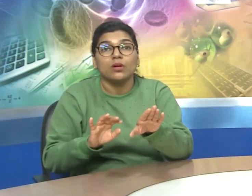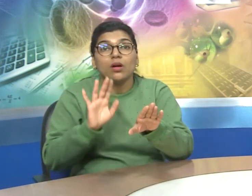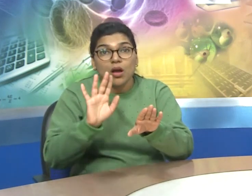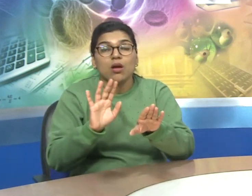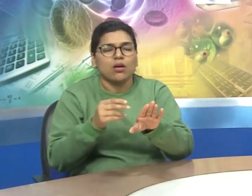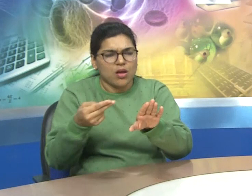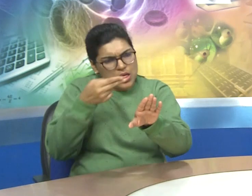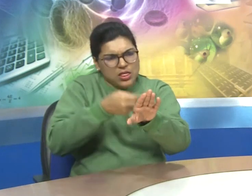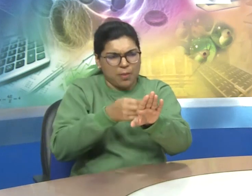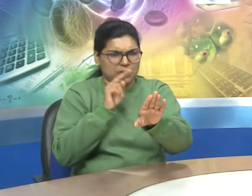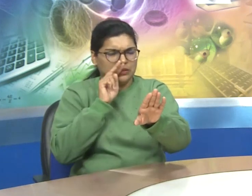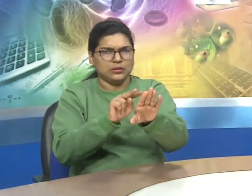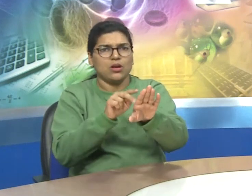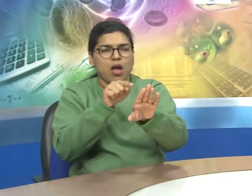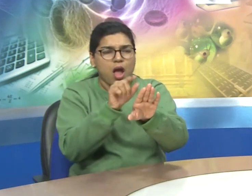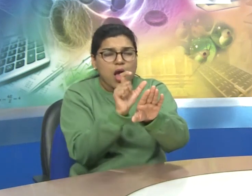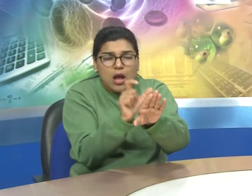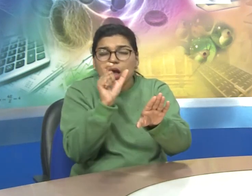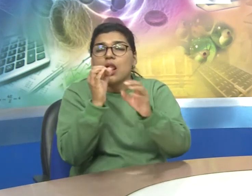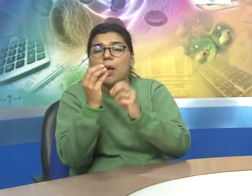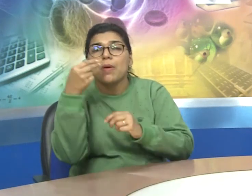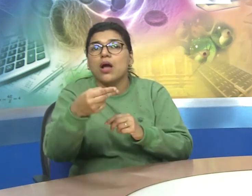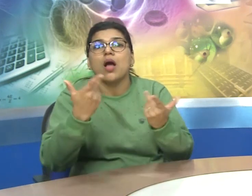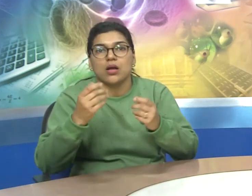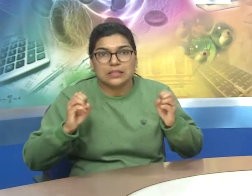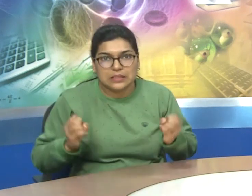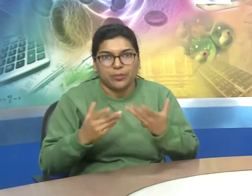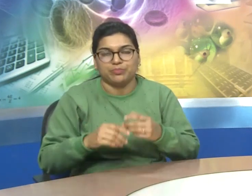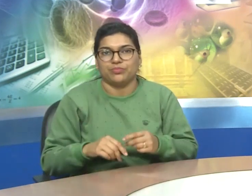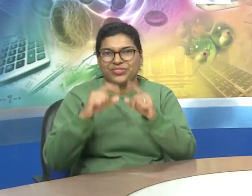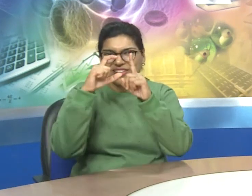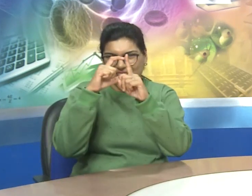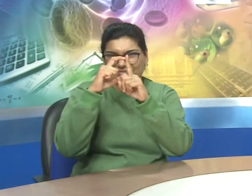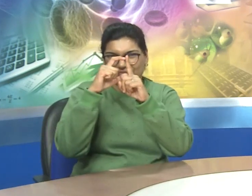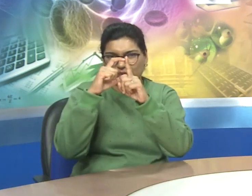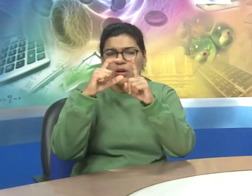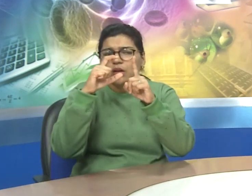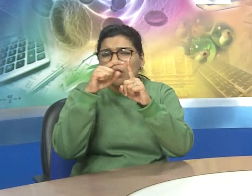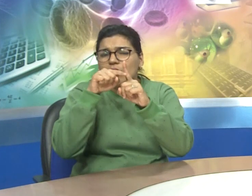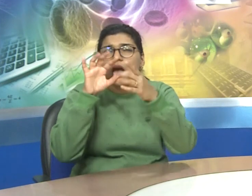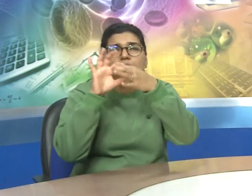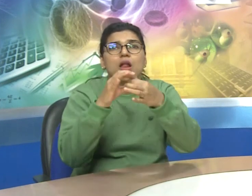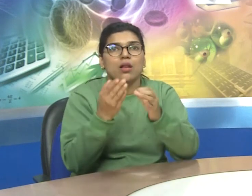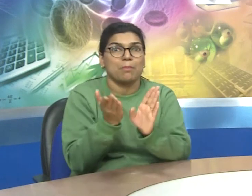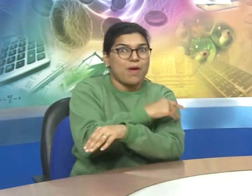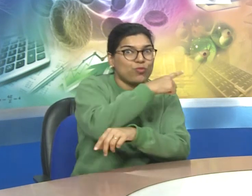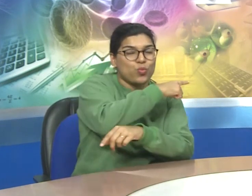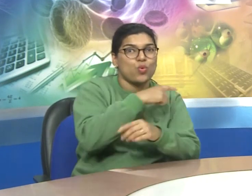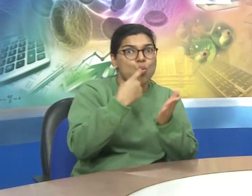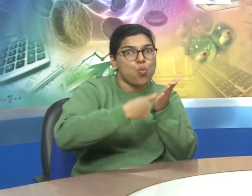DDC. So how that number would be given? So let me explain you. Because in our previous table,